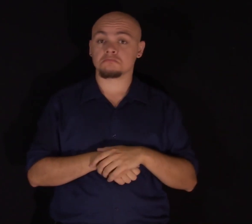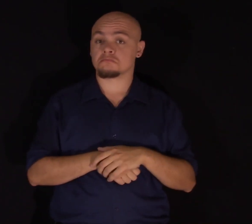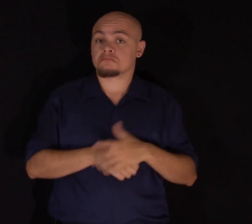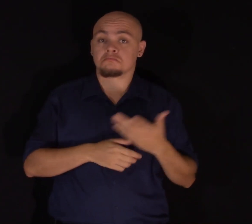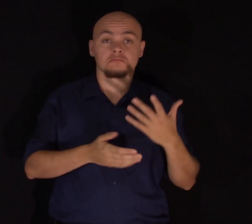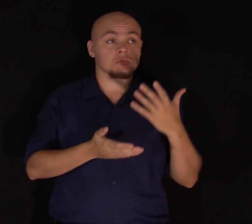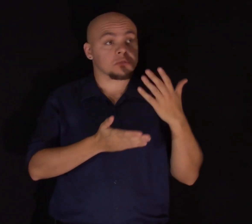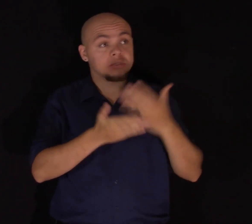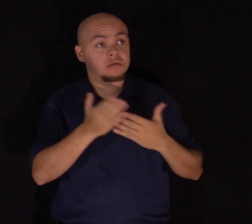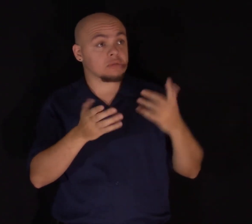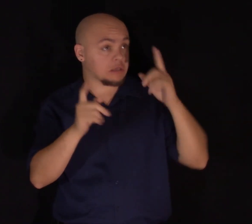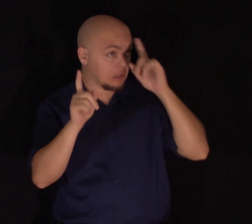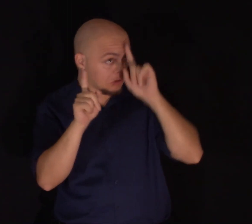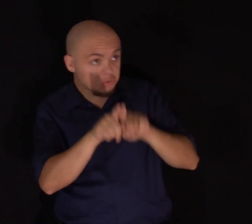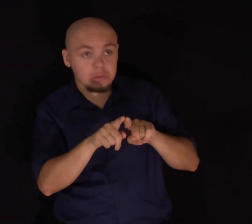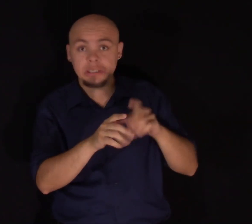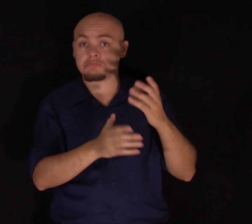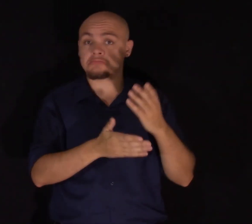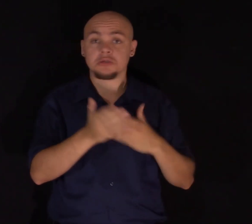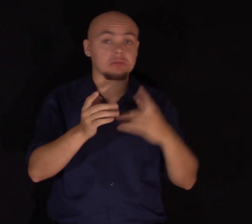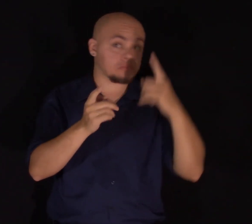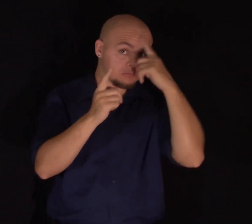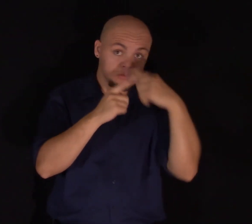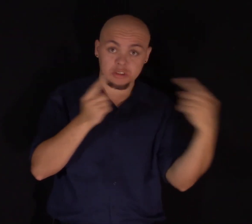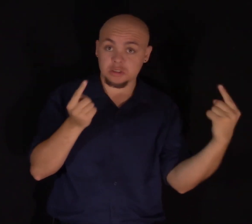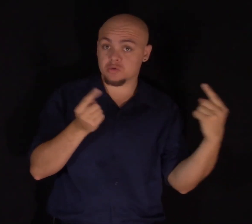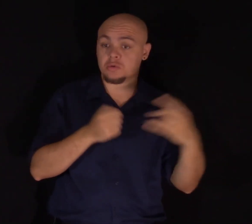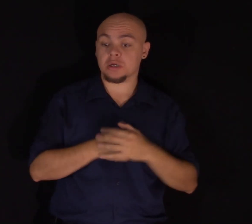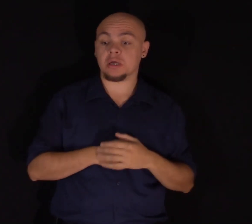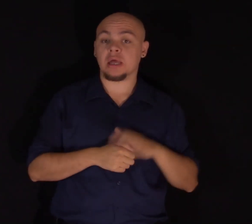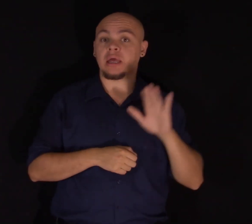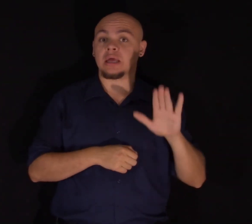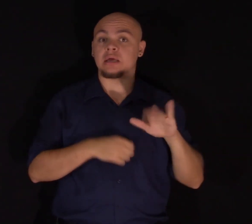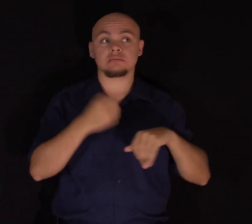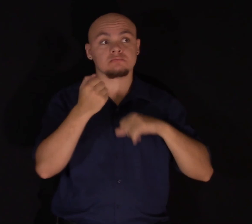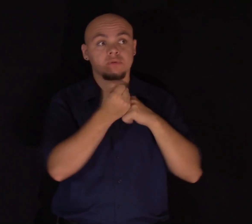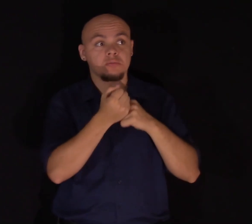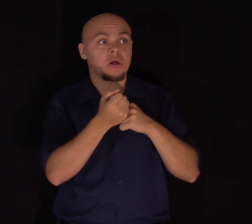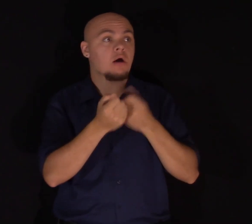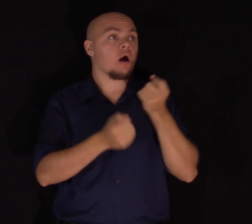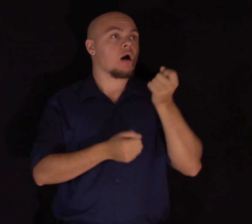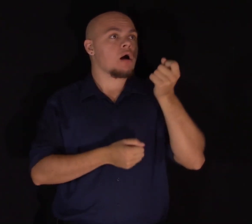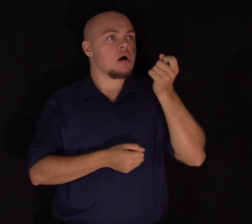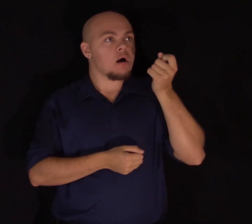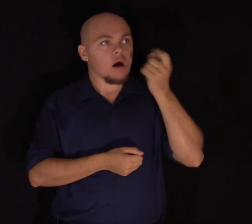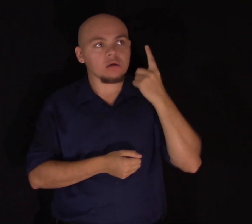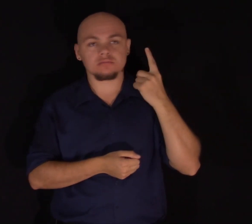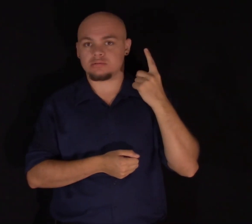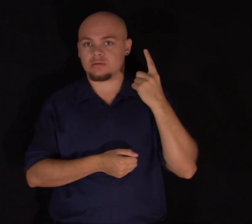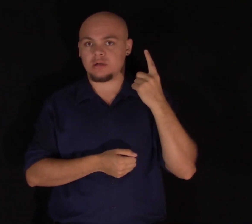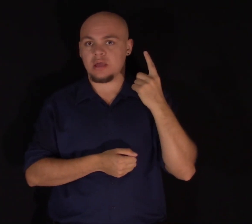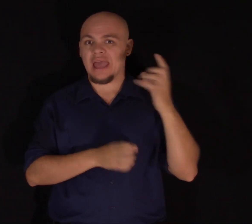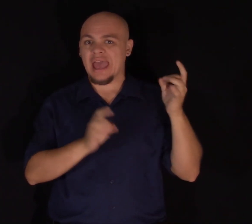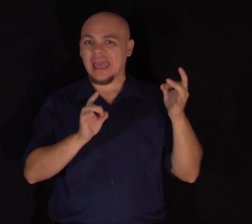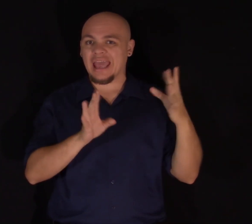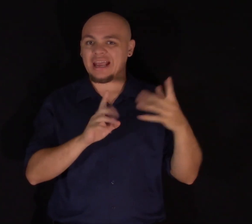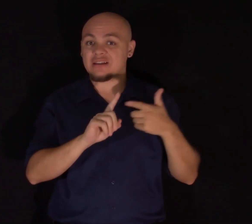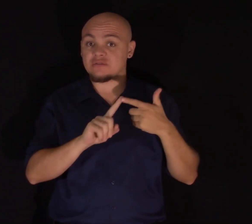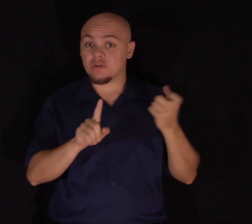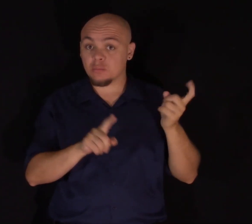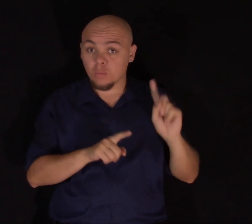agreed with, other things I did not agree with. Davis thinks that his presence promotes badly needed understanding. Hate stems, I believe, from